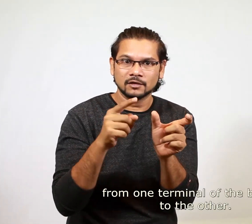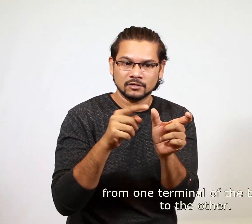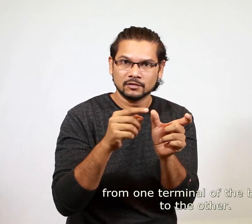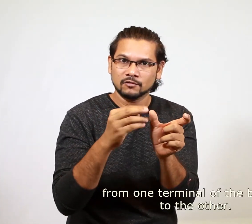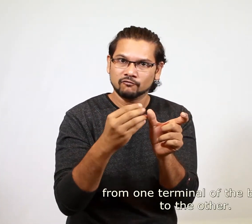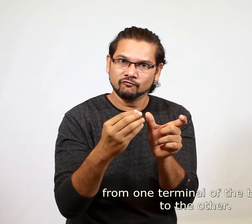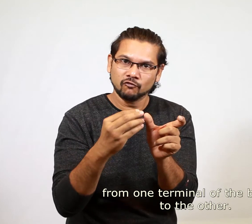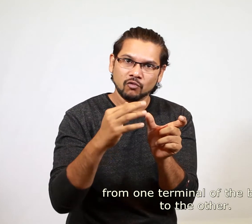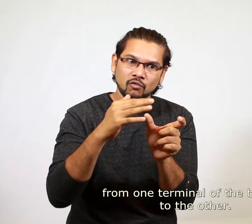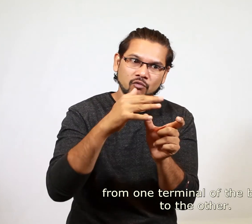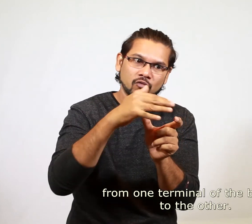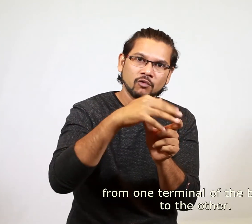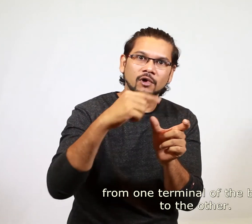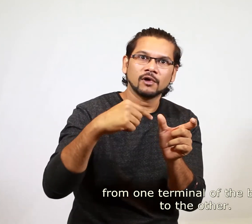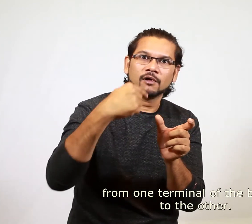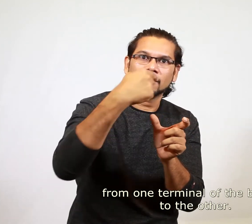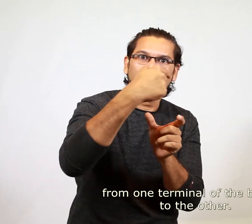From one terminal of the battery to the other.